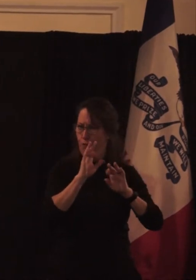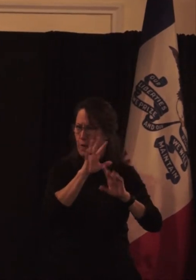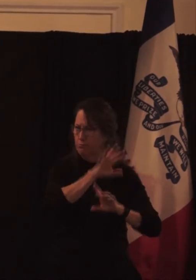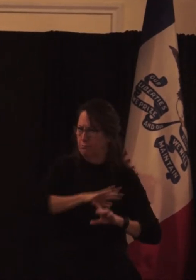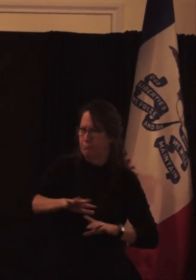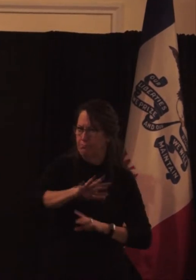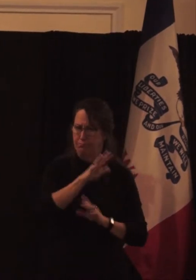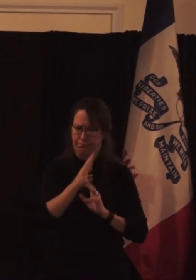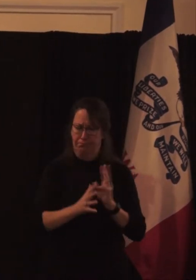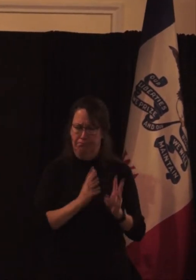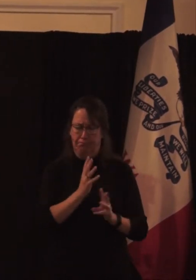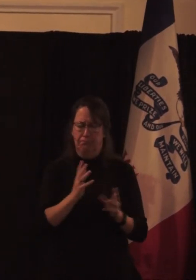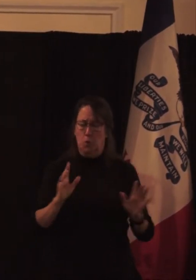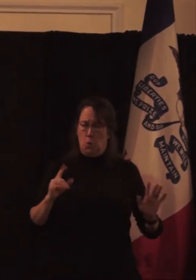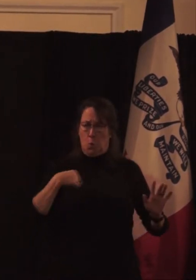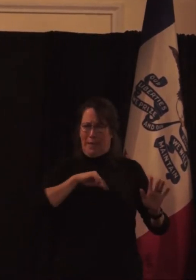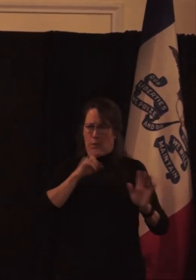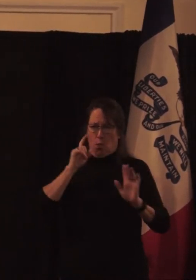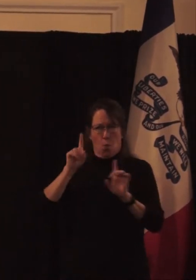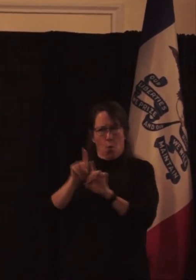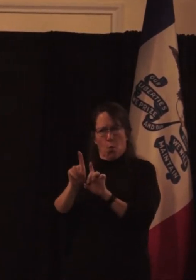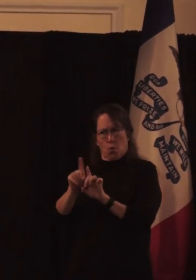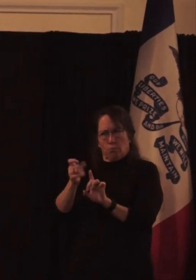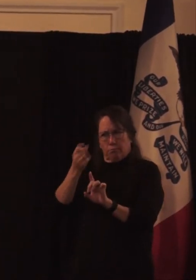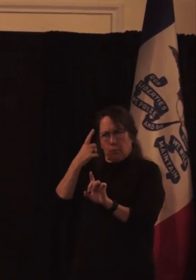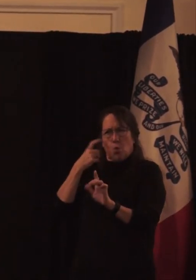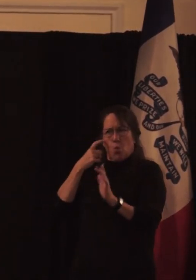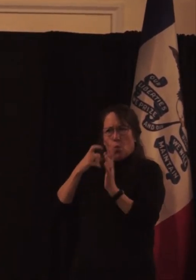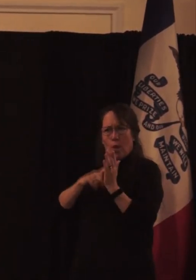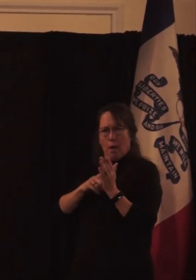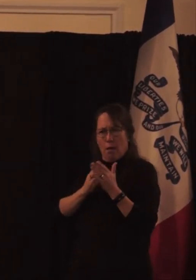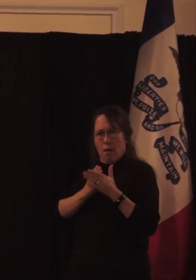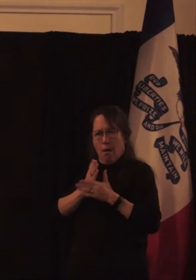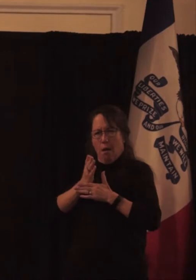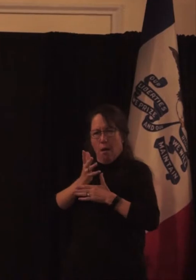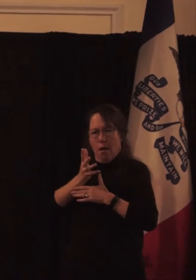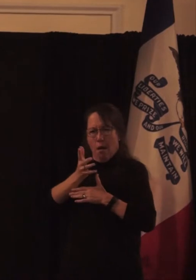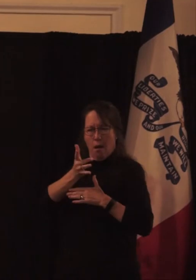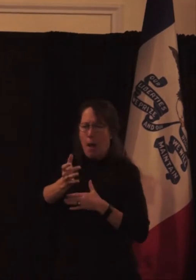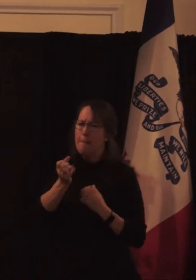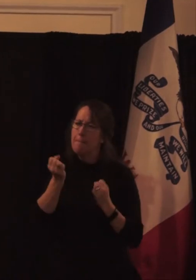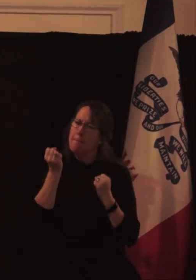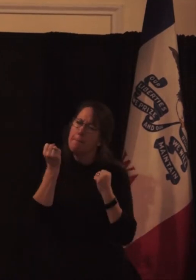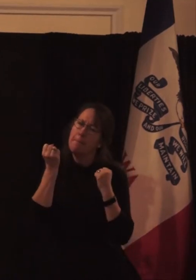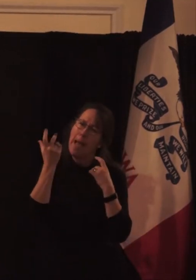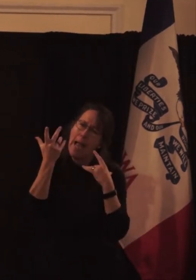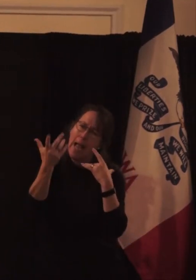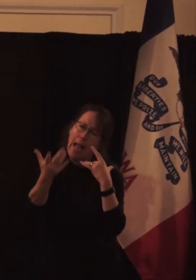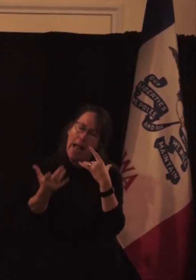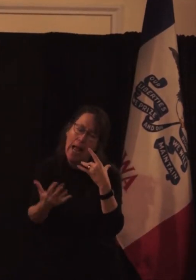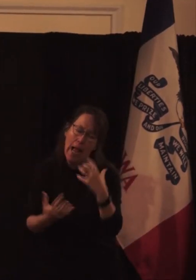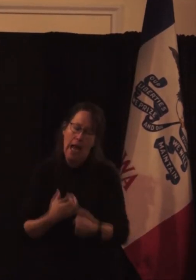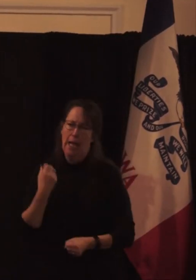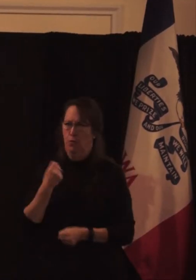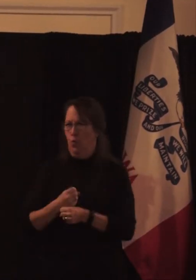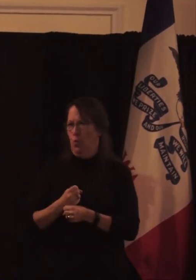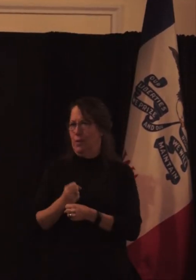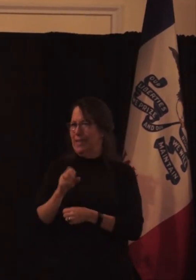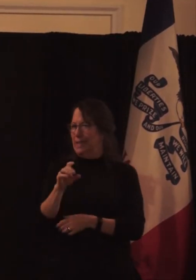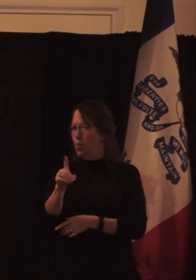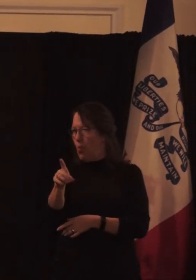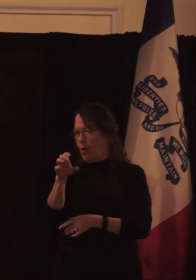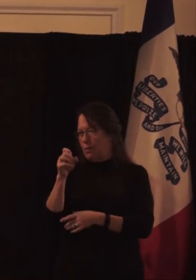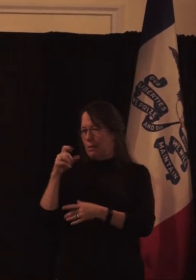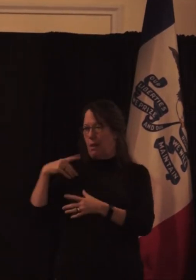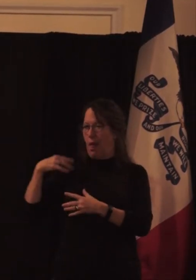environment, we must recognize that we are overcoming centuries of a patronizing,